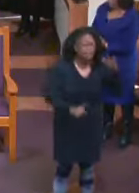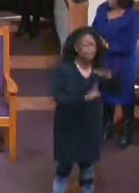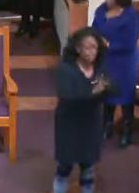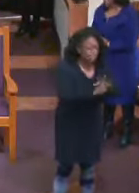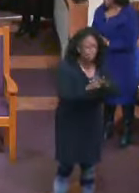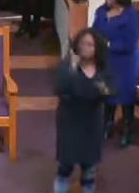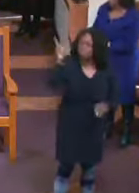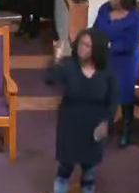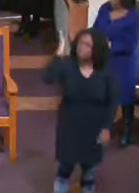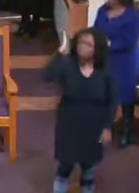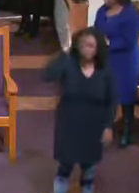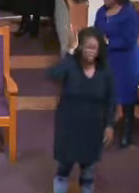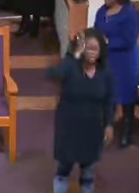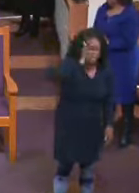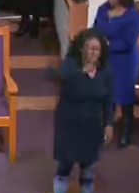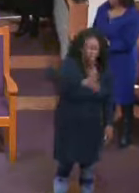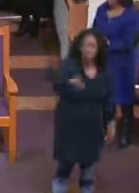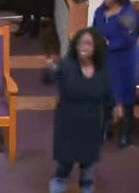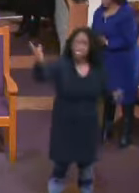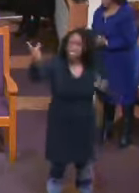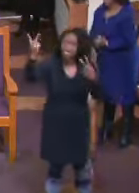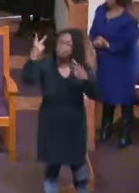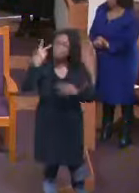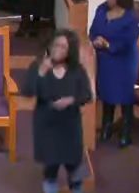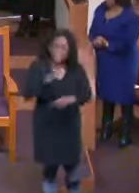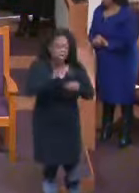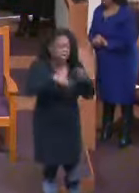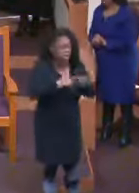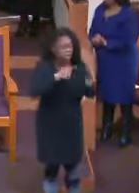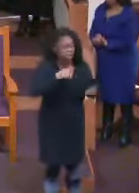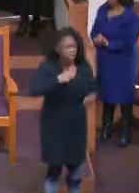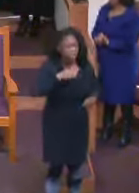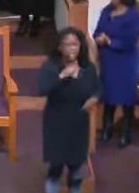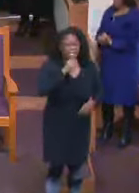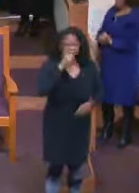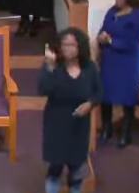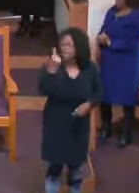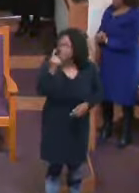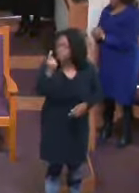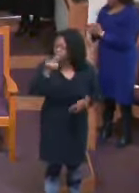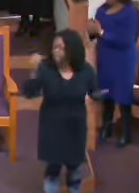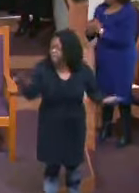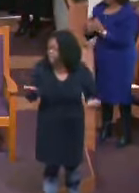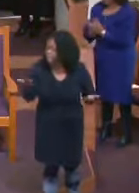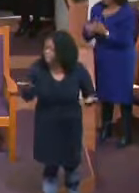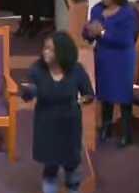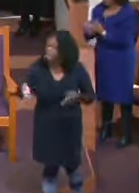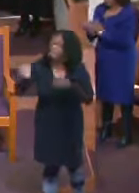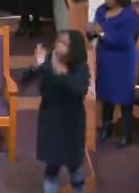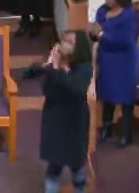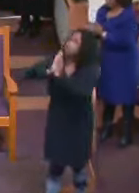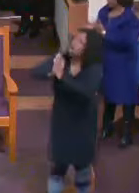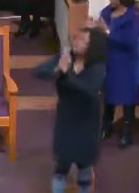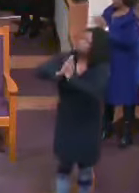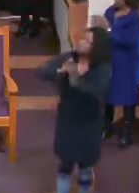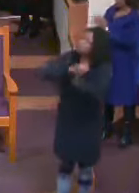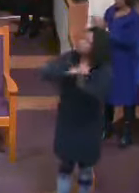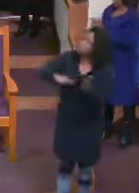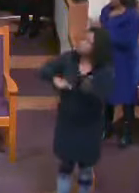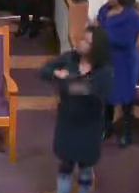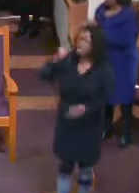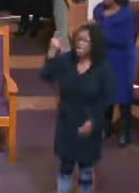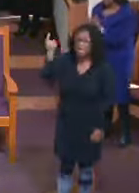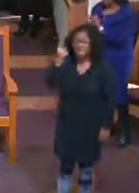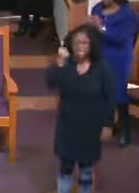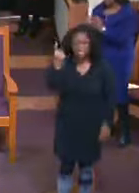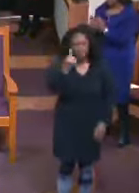He will come see about me. Is there anybody here who called on the Lord.